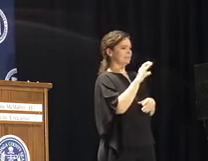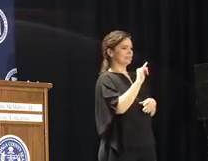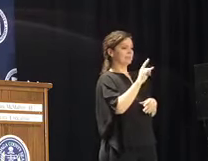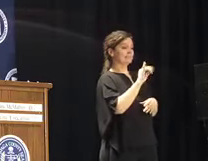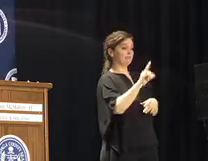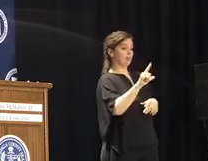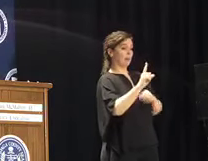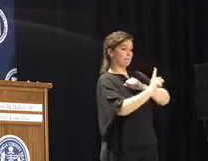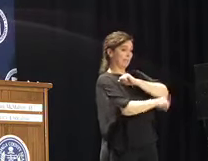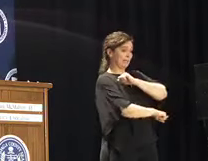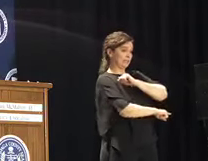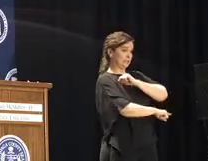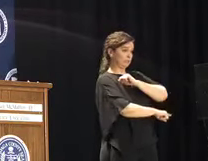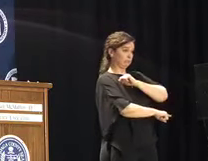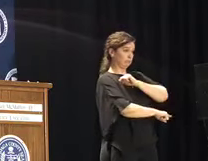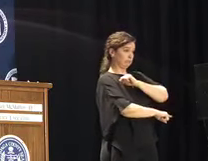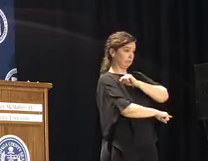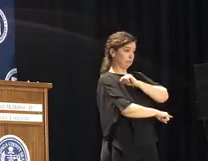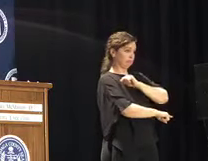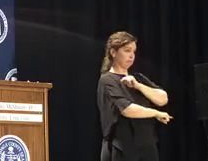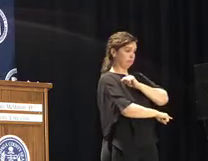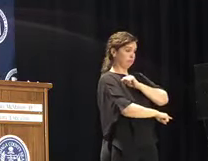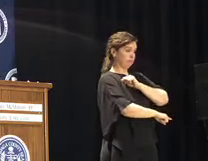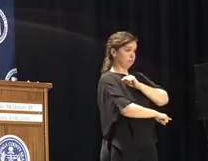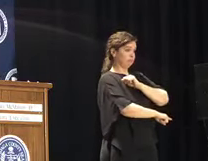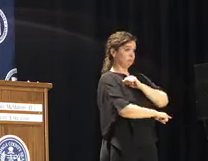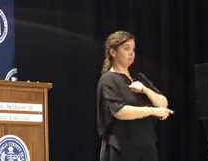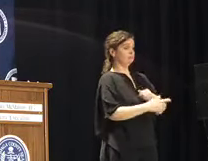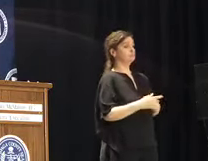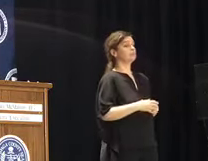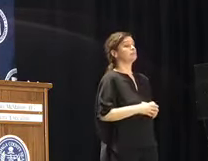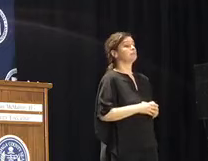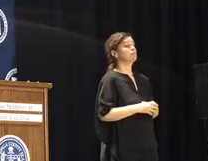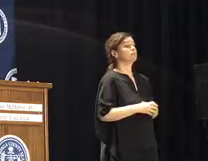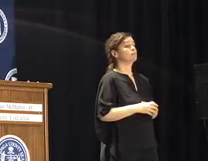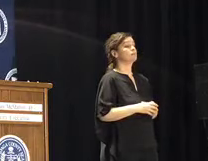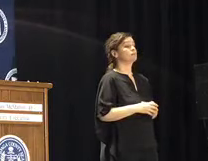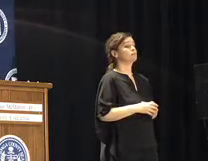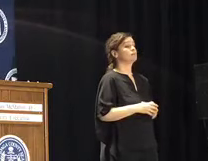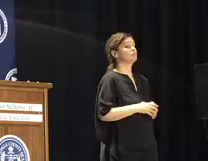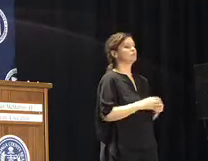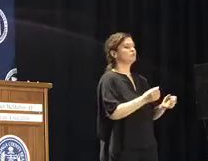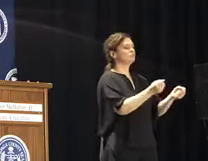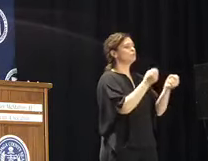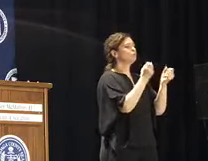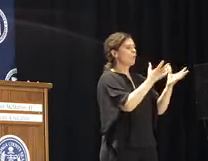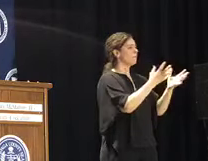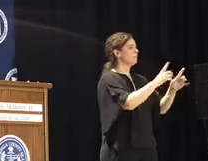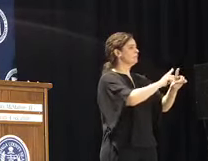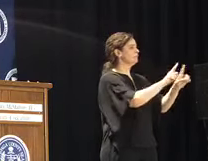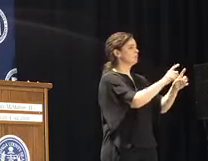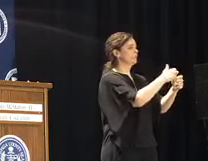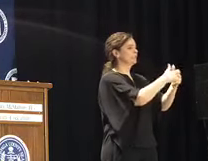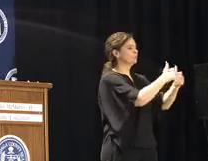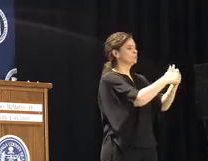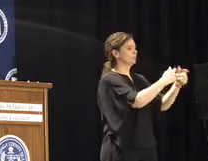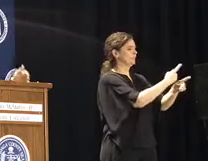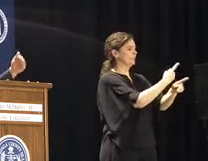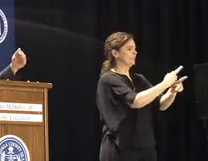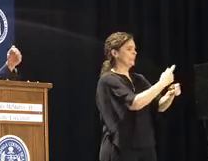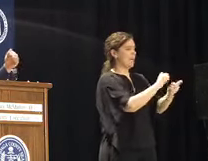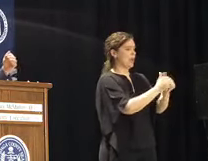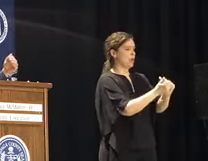a lot of, everything's moving and evolving in real time. There's different problems presenting themselves in real time. You're talking